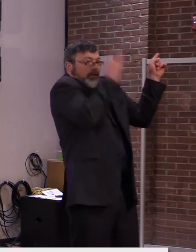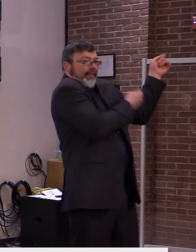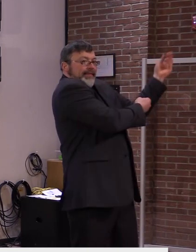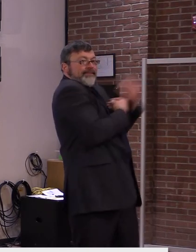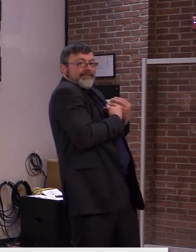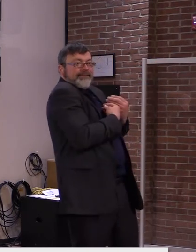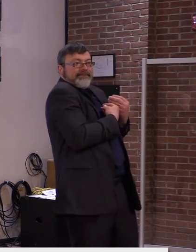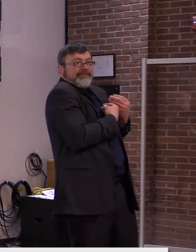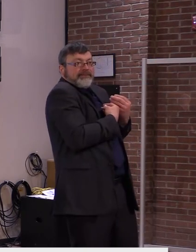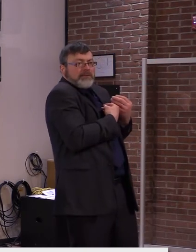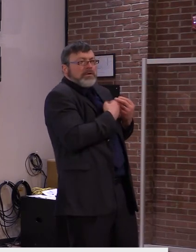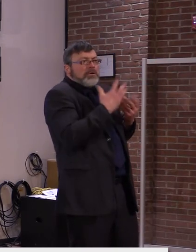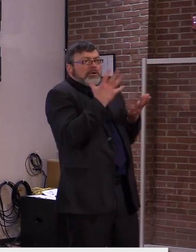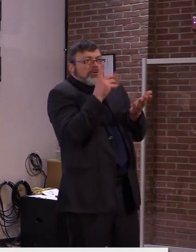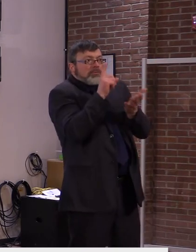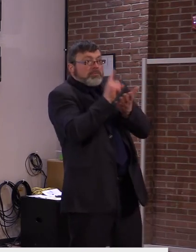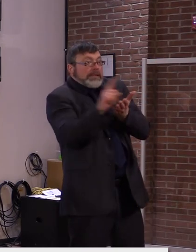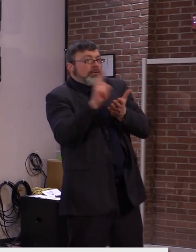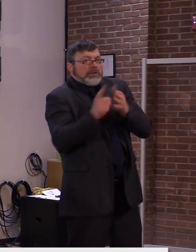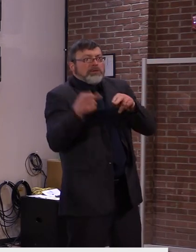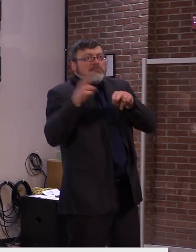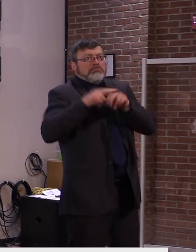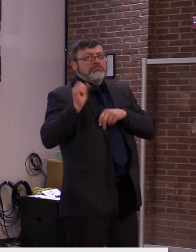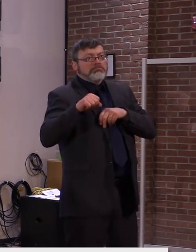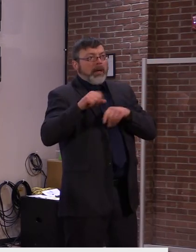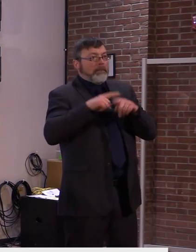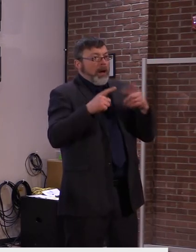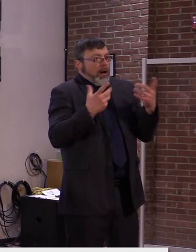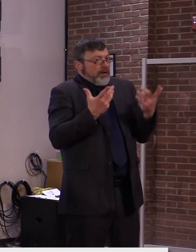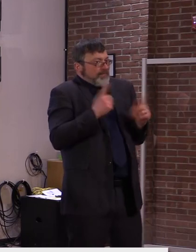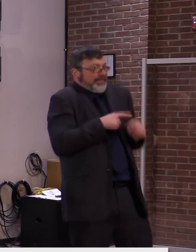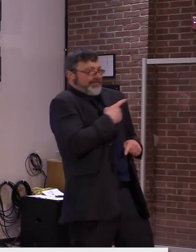Dr. Levine, who will give an health update.